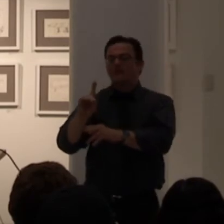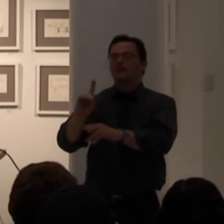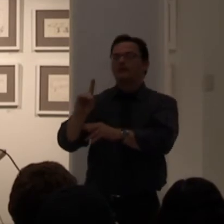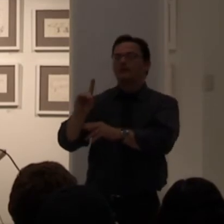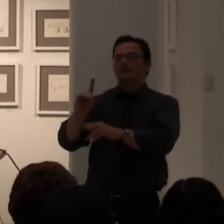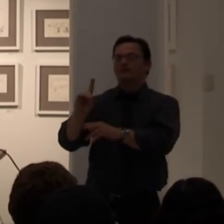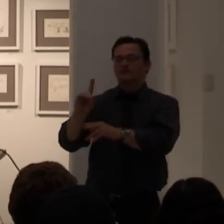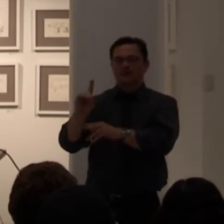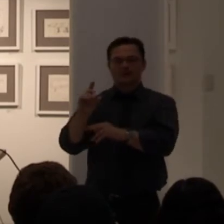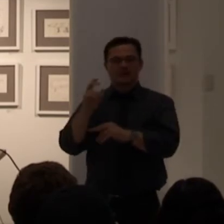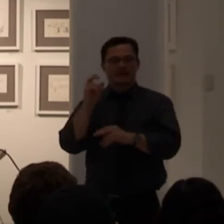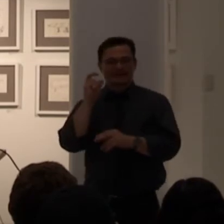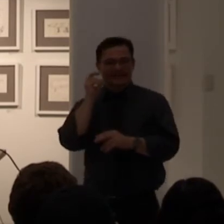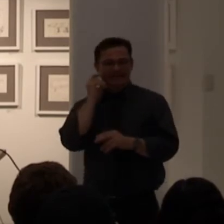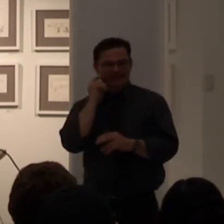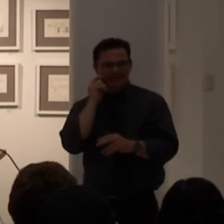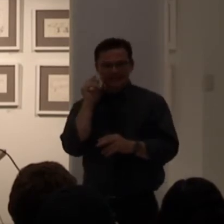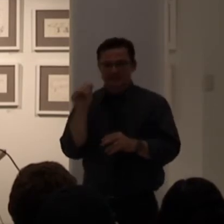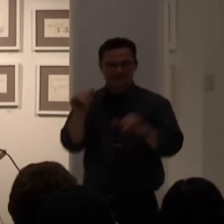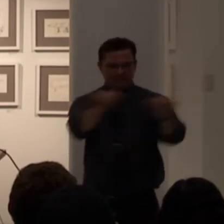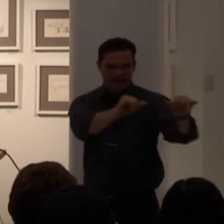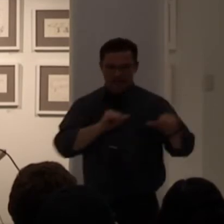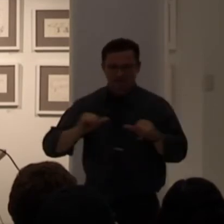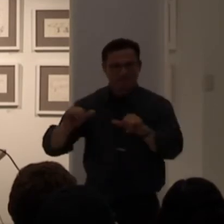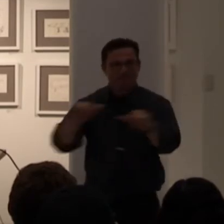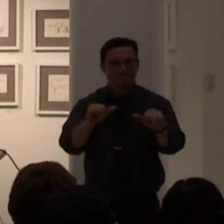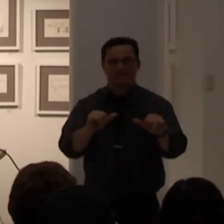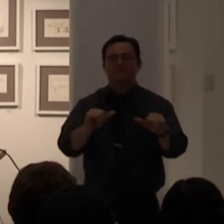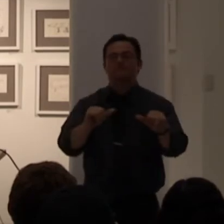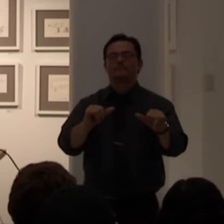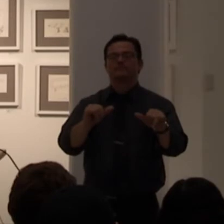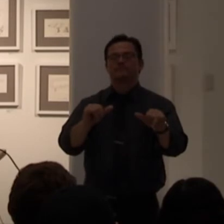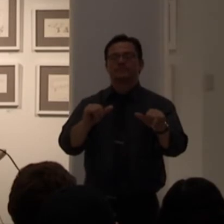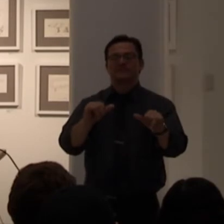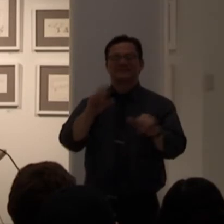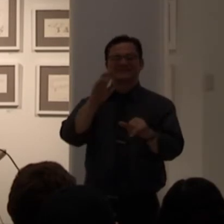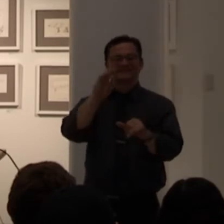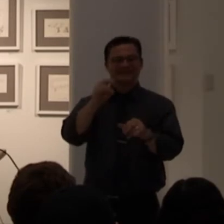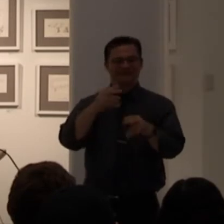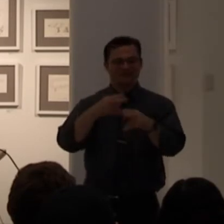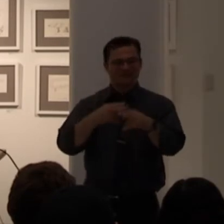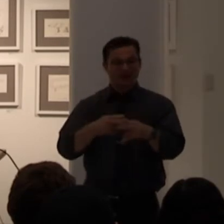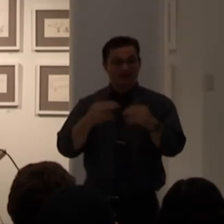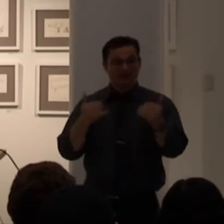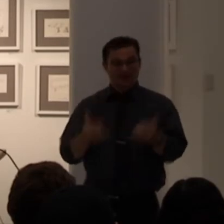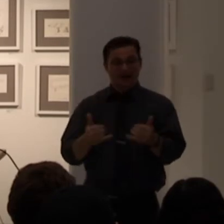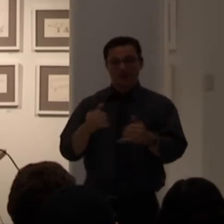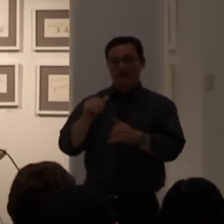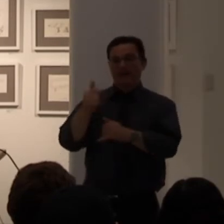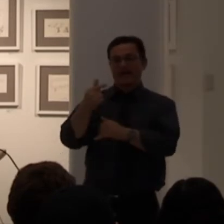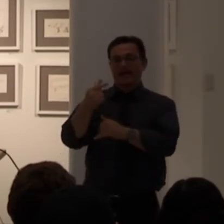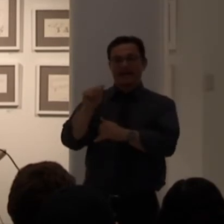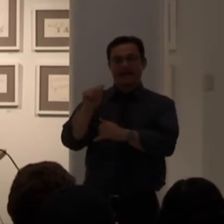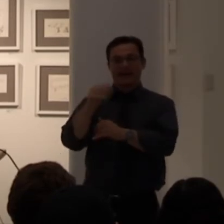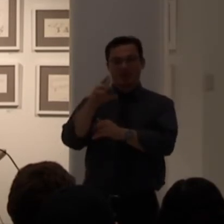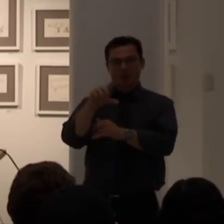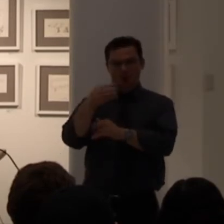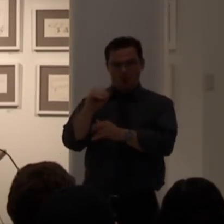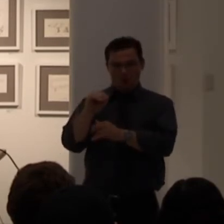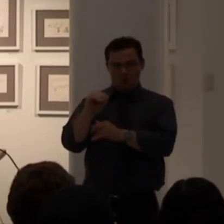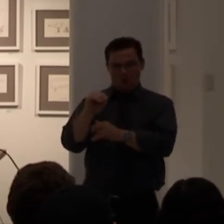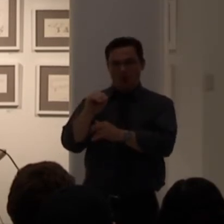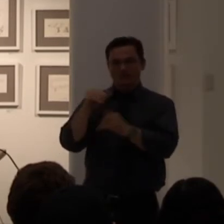wall thickness always the same, and it will be a 7 pound now Ergo that will be weighing